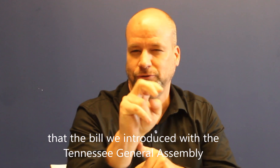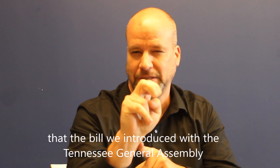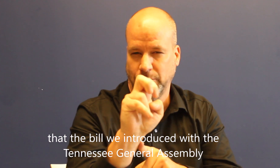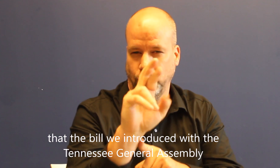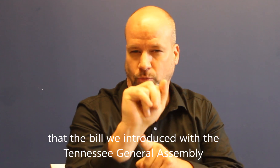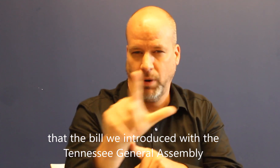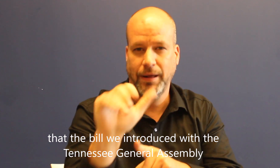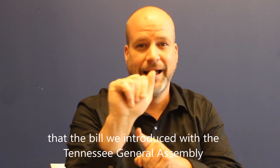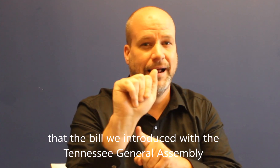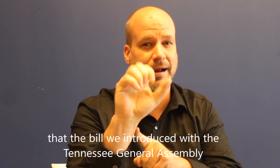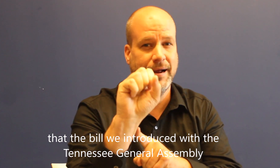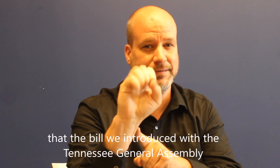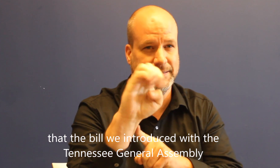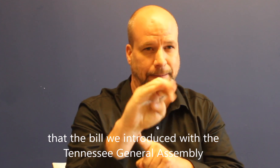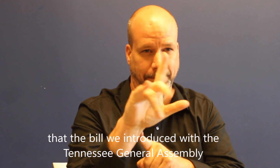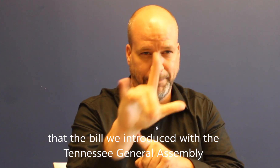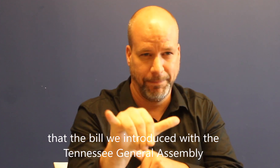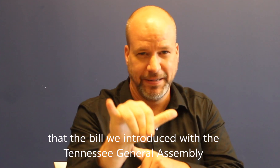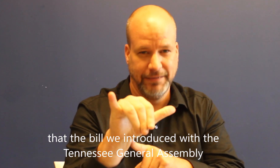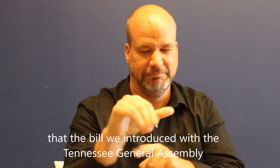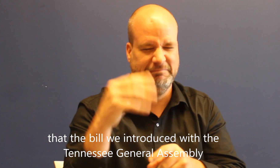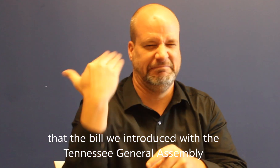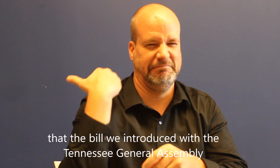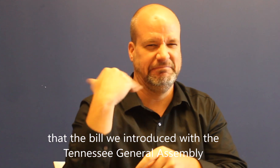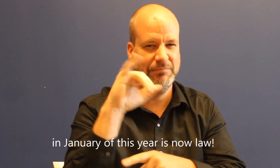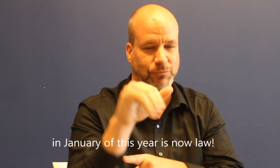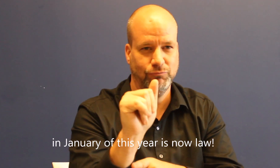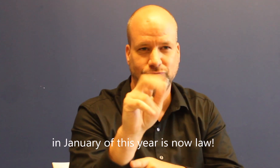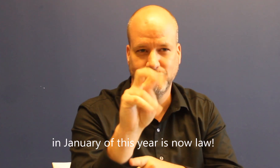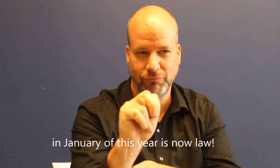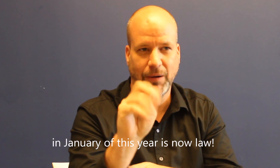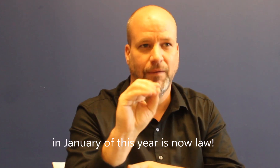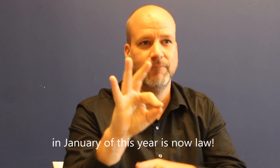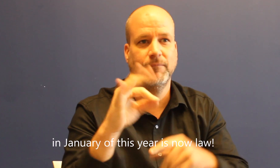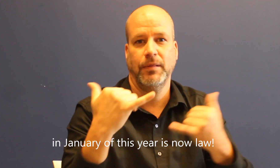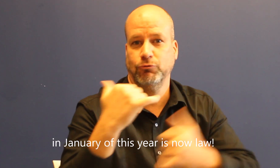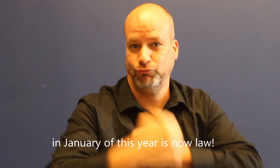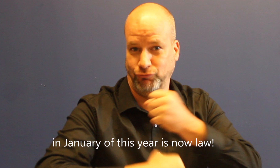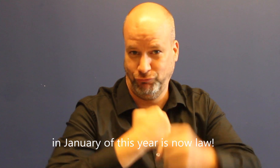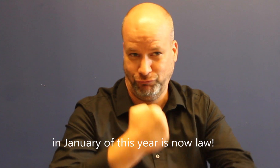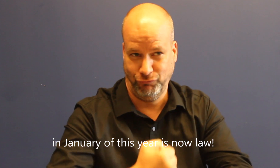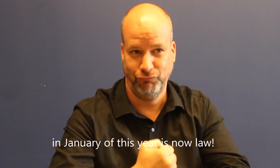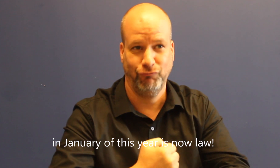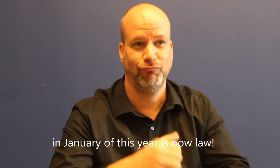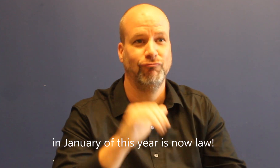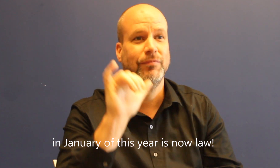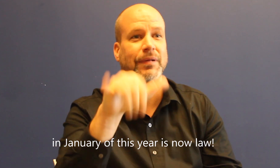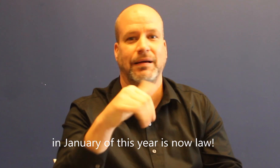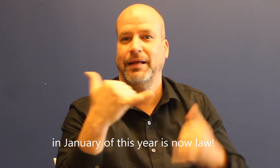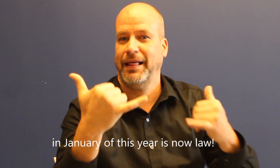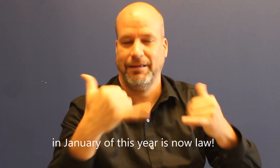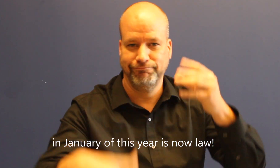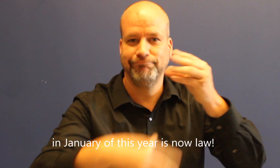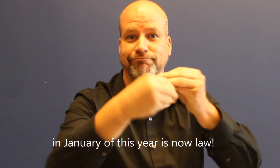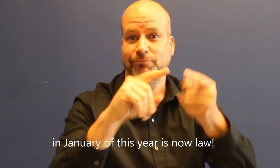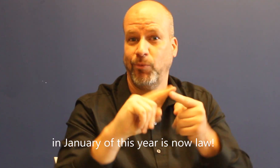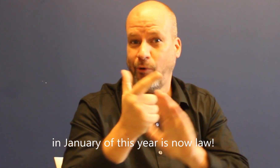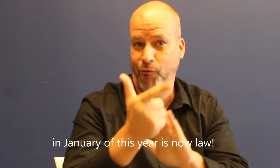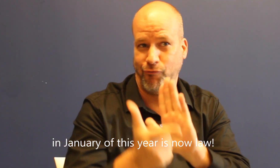introduced with the Tennessee General Assembly in January of this year is